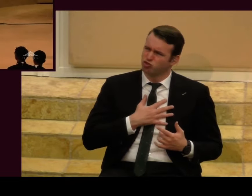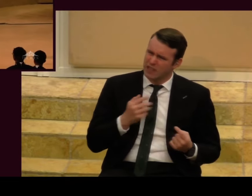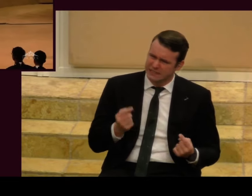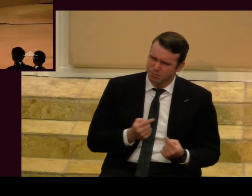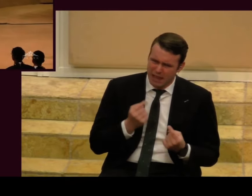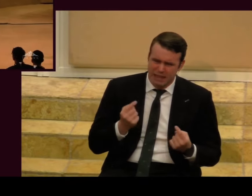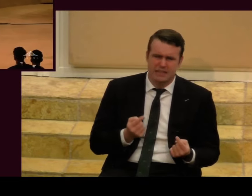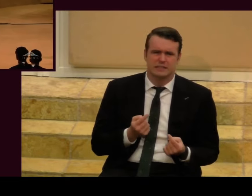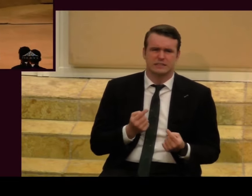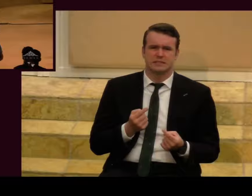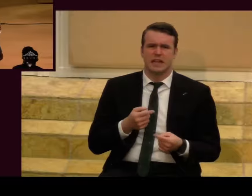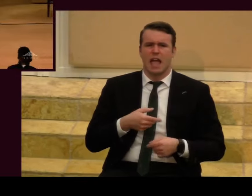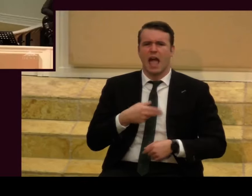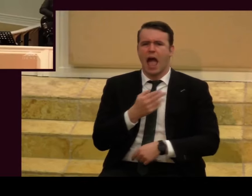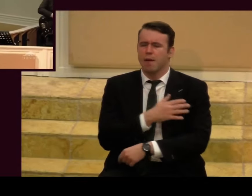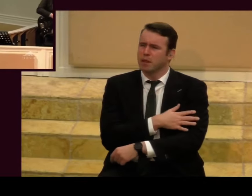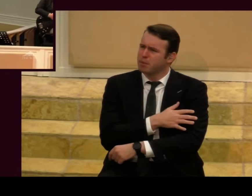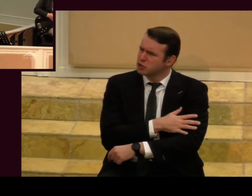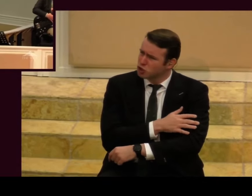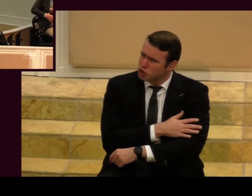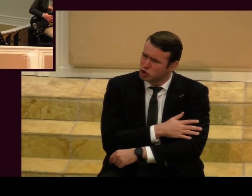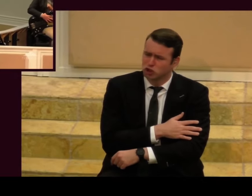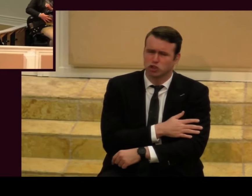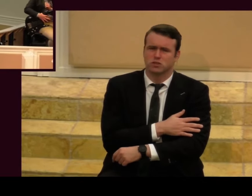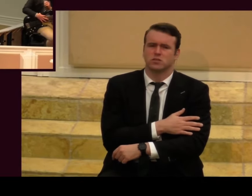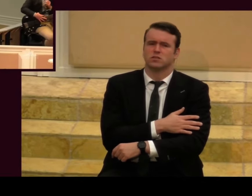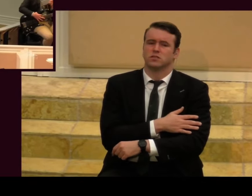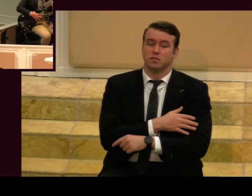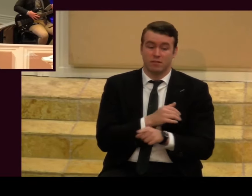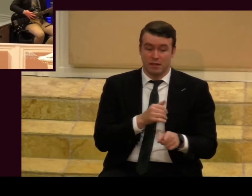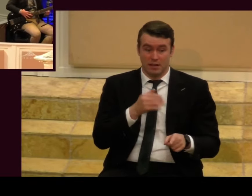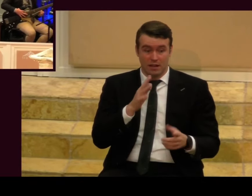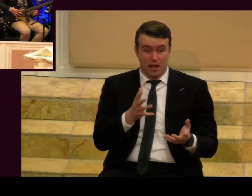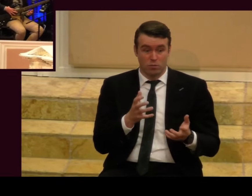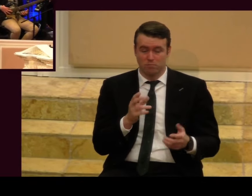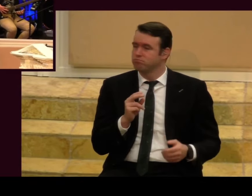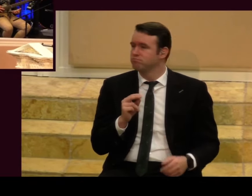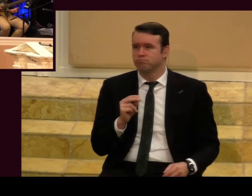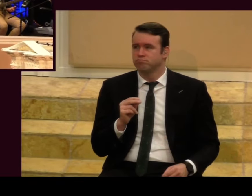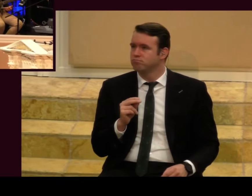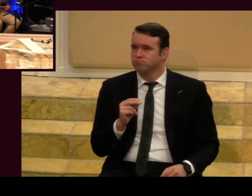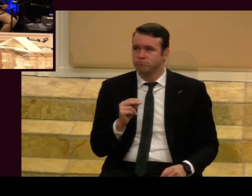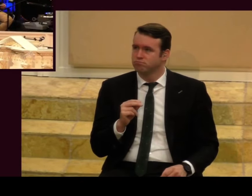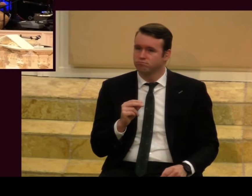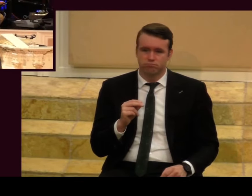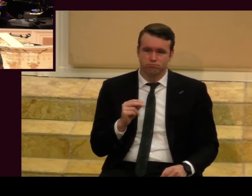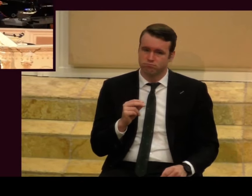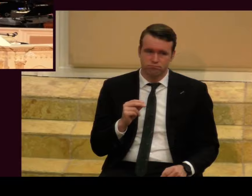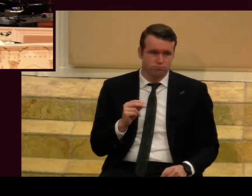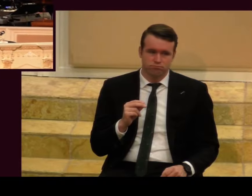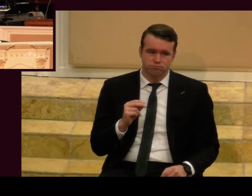pain, high blood pressure. Not the will of God in my book.